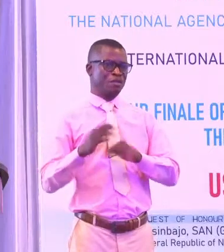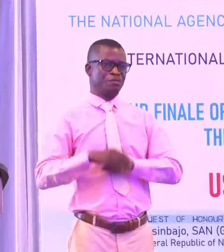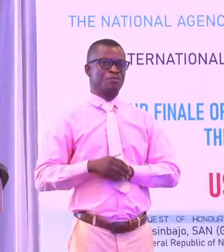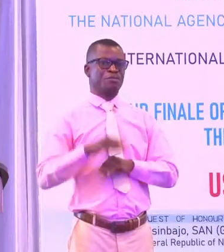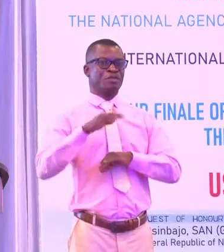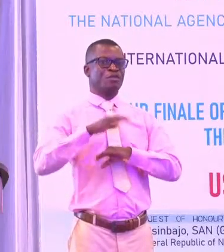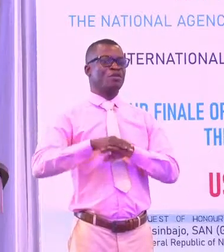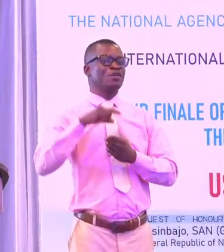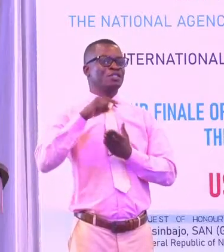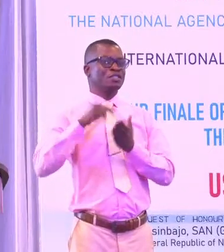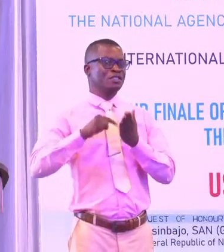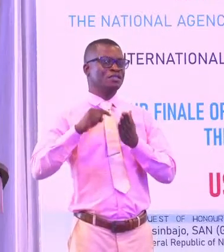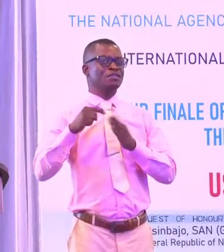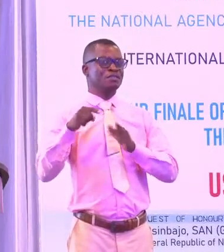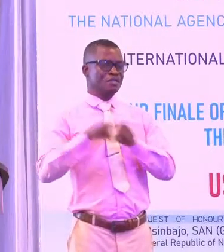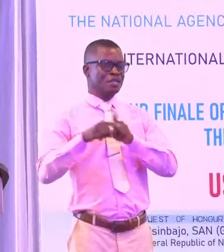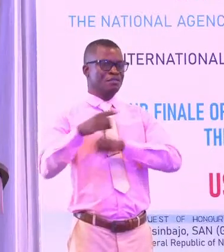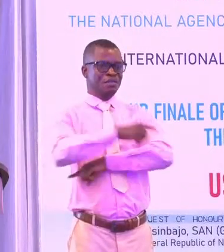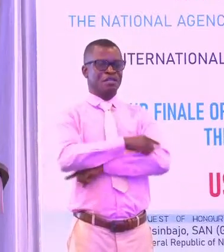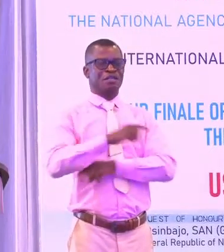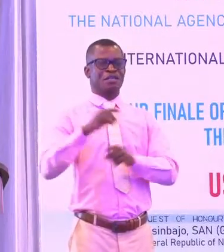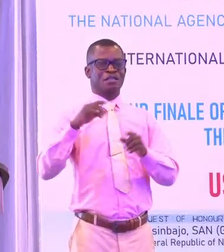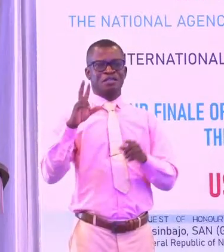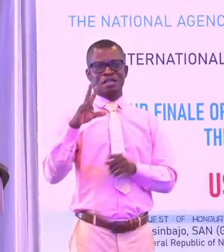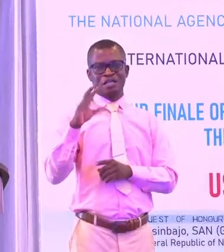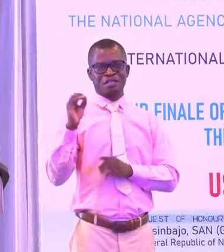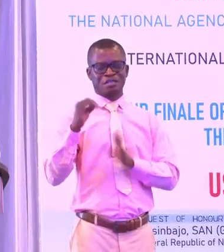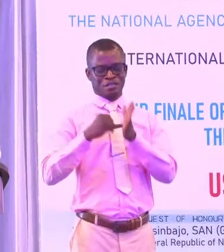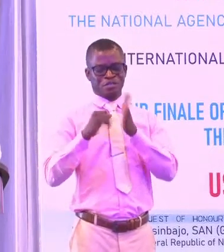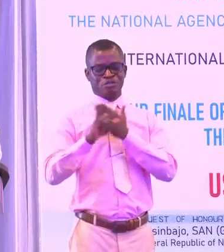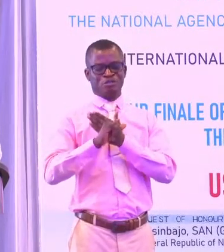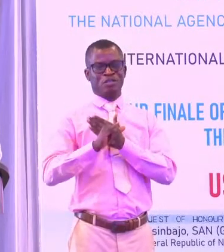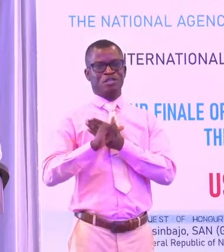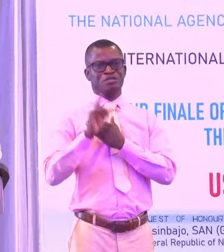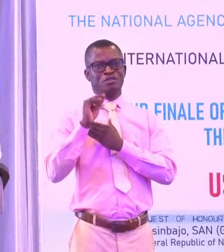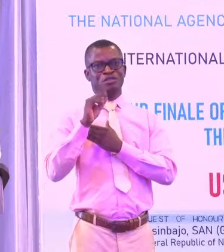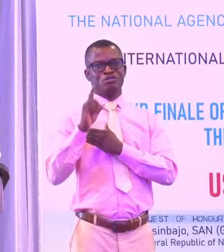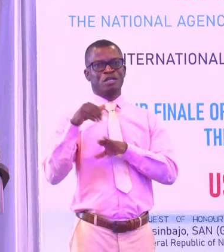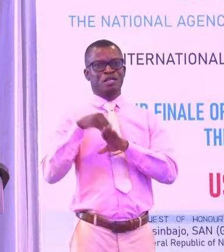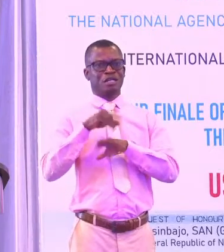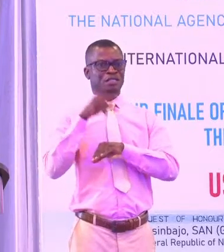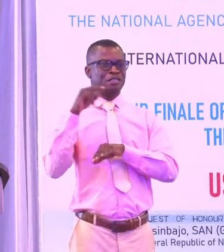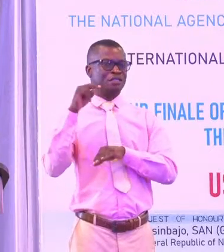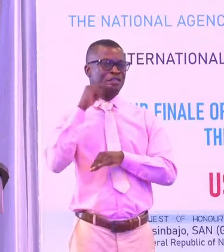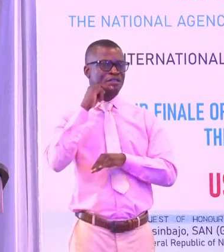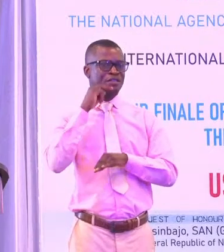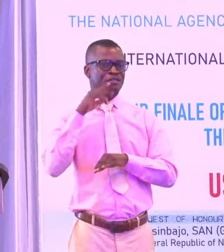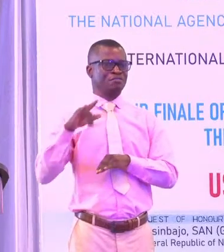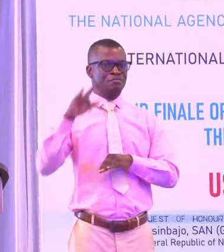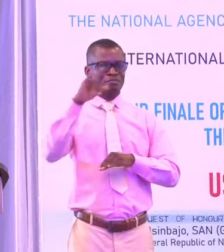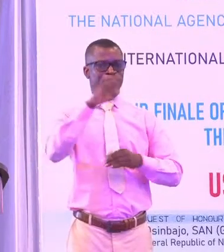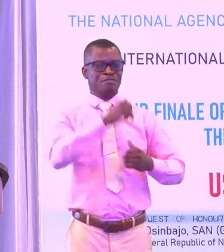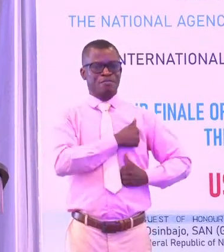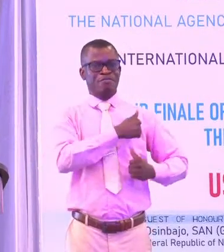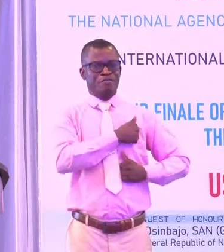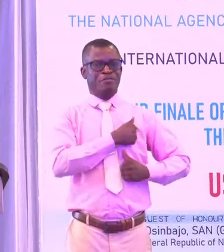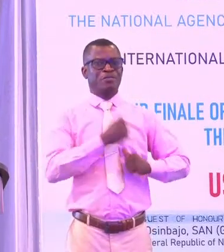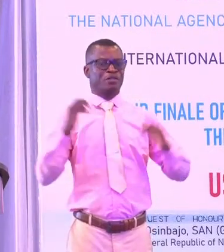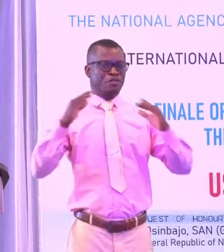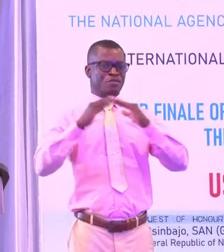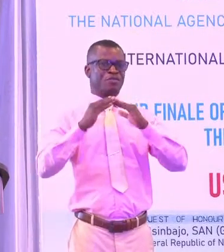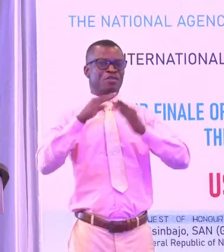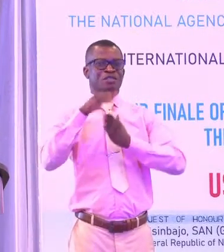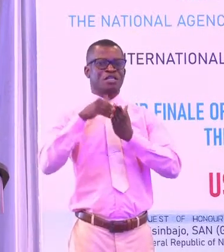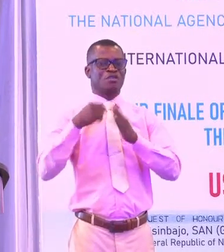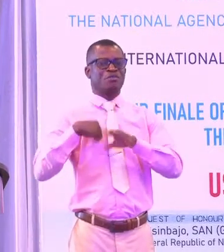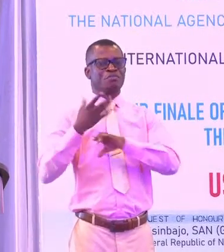day, 30th July 2021, at the Nigerian Air Force Conference Center, we appeal to the government of